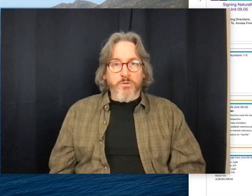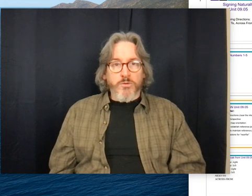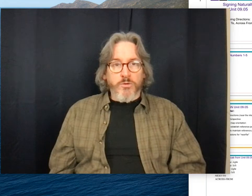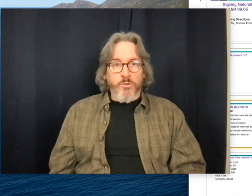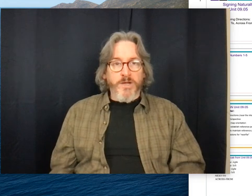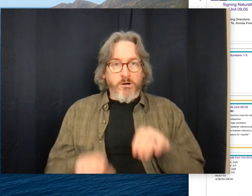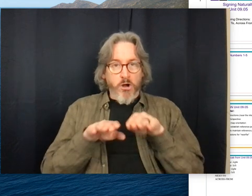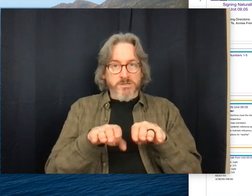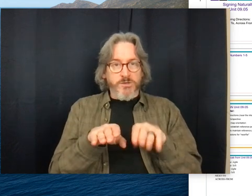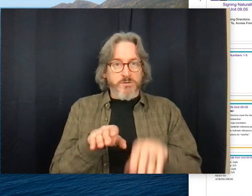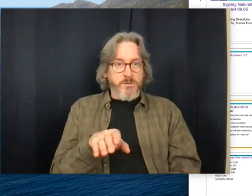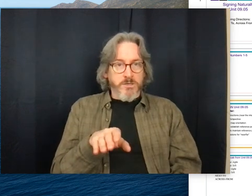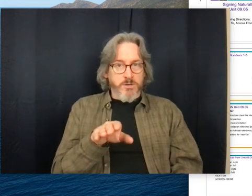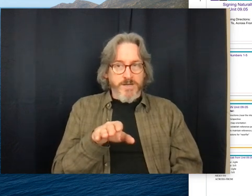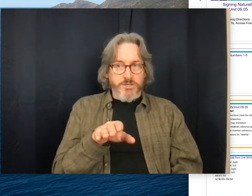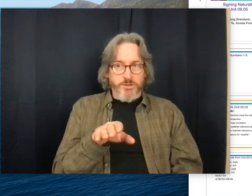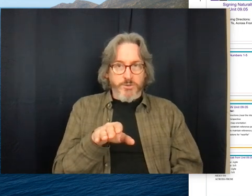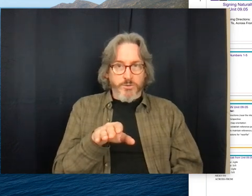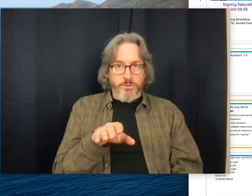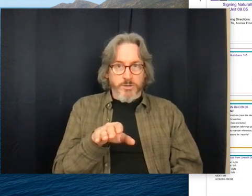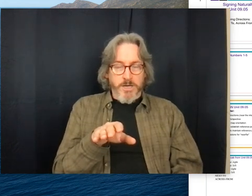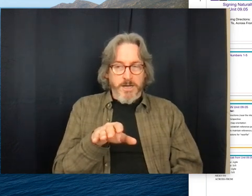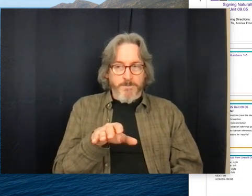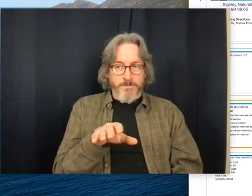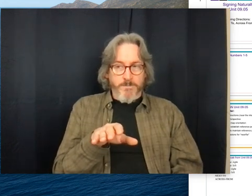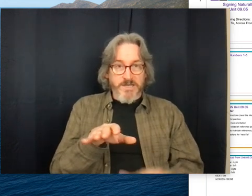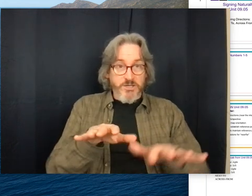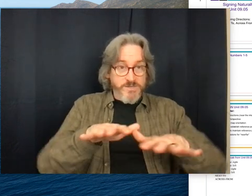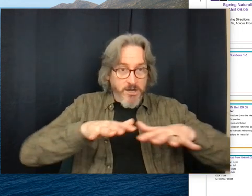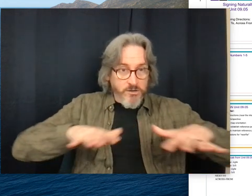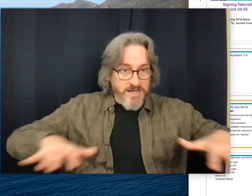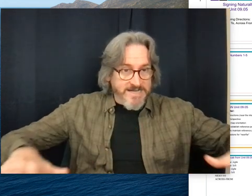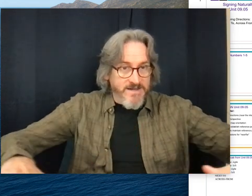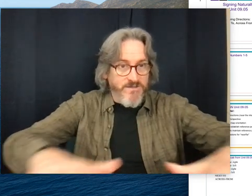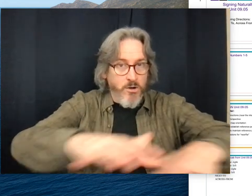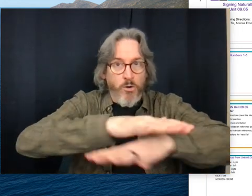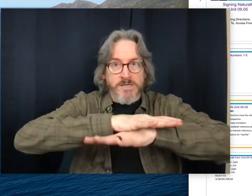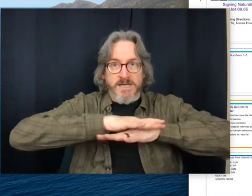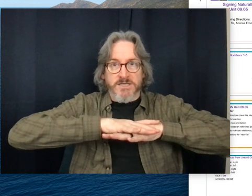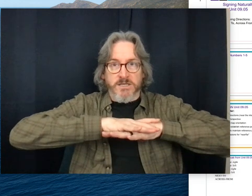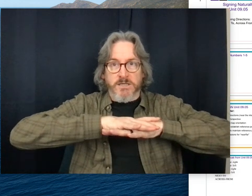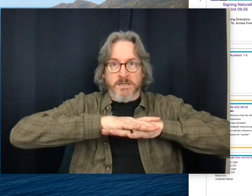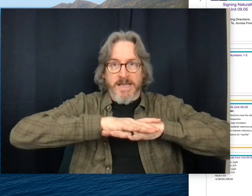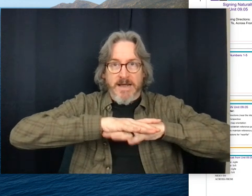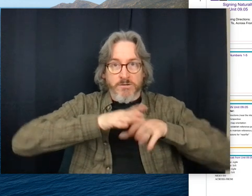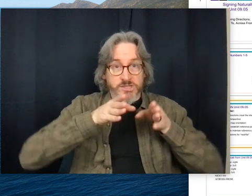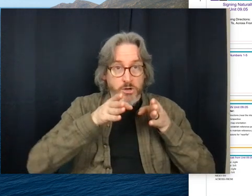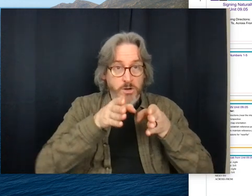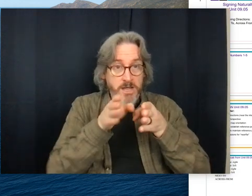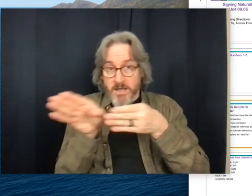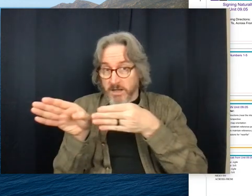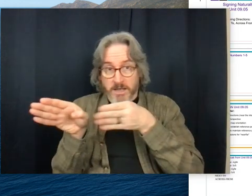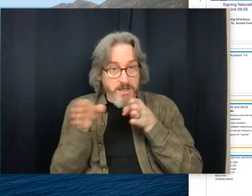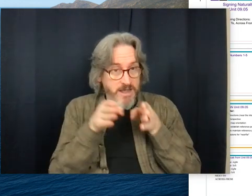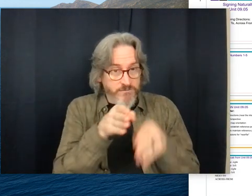So we are also going to be using the idea of the horizontal layout.